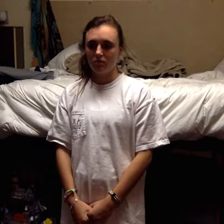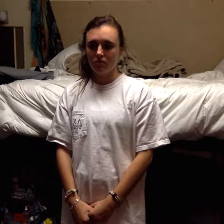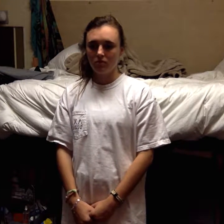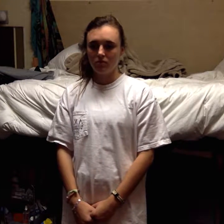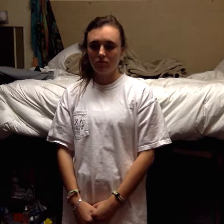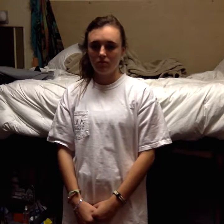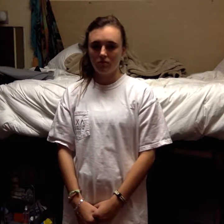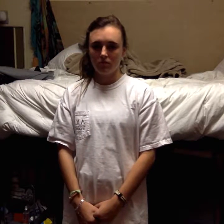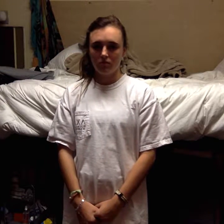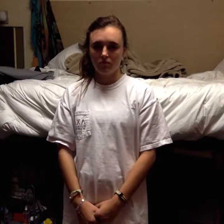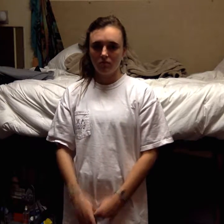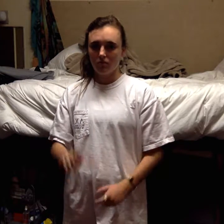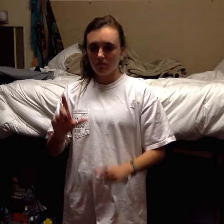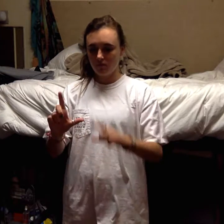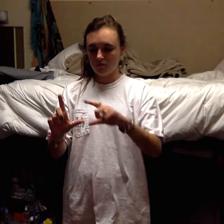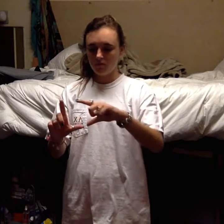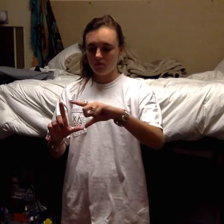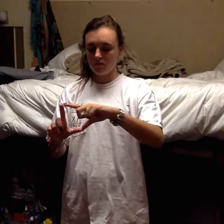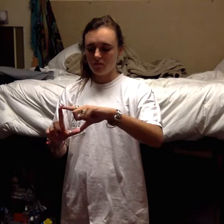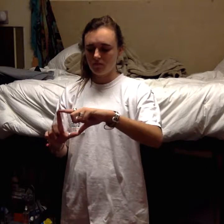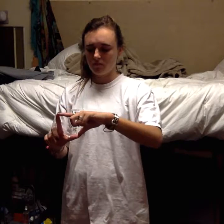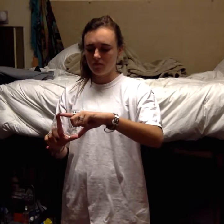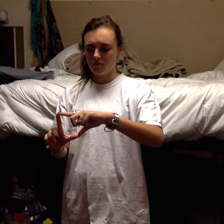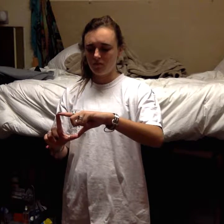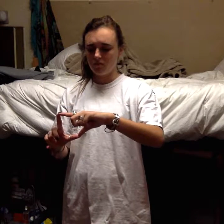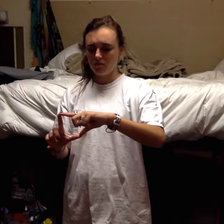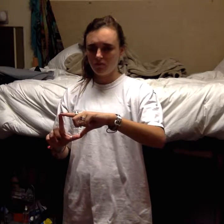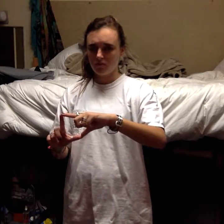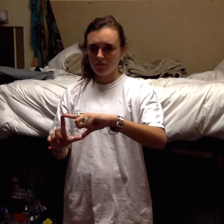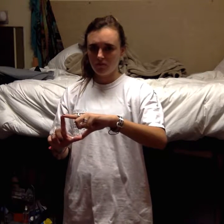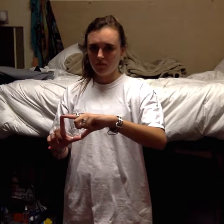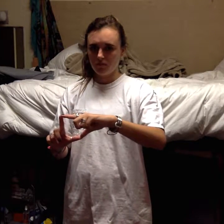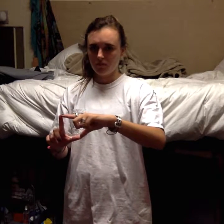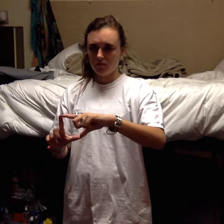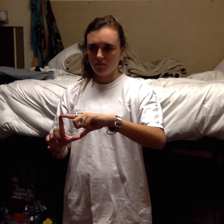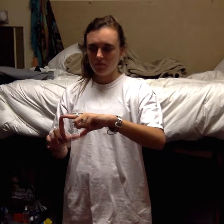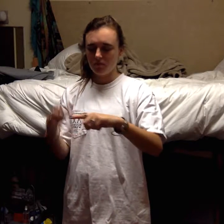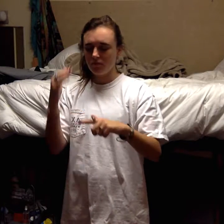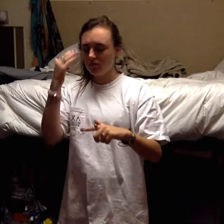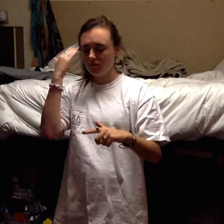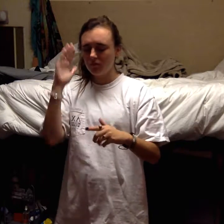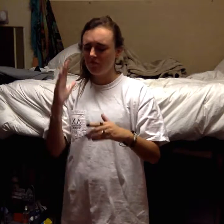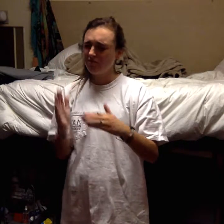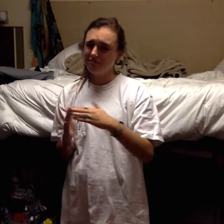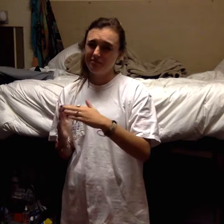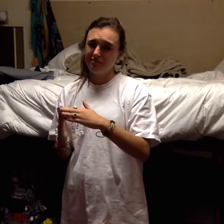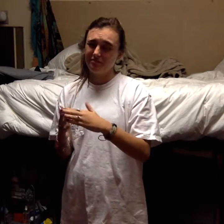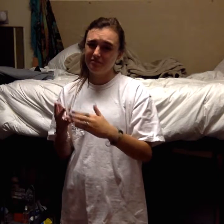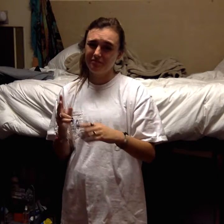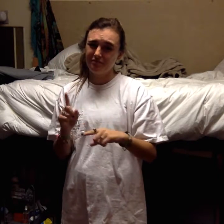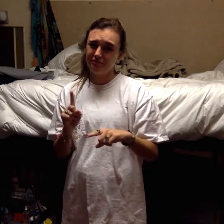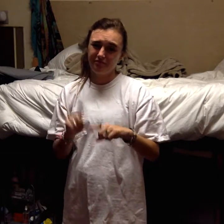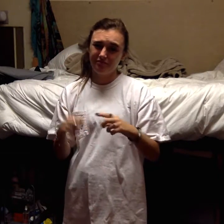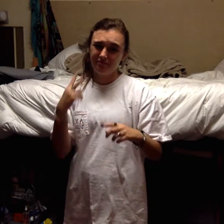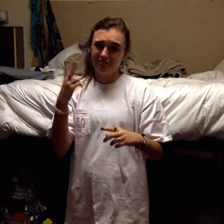until it touches that corner right there. And then I draw this line